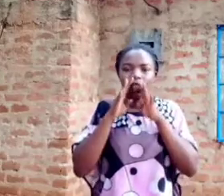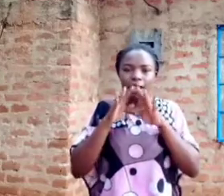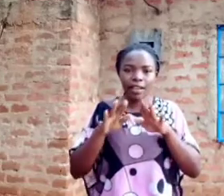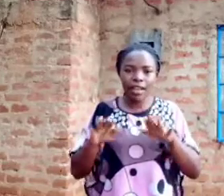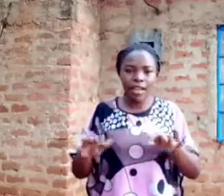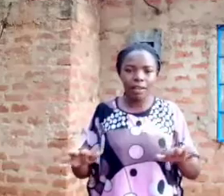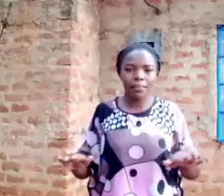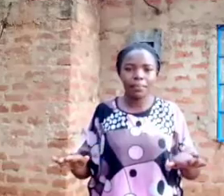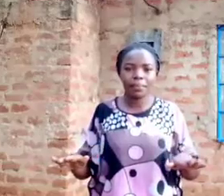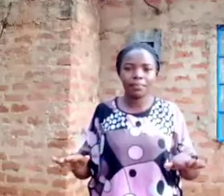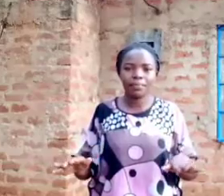calm,